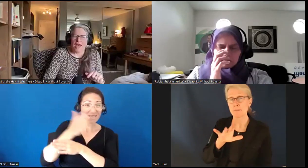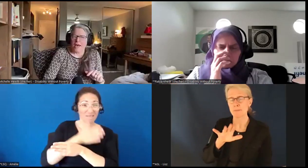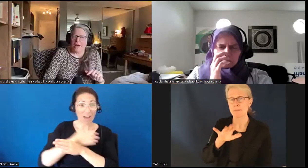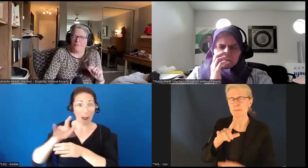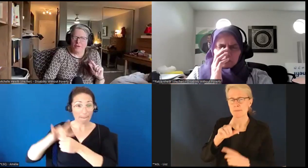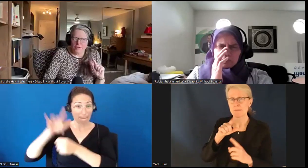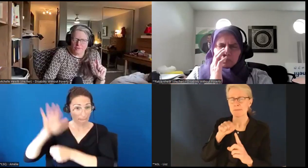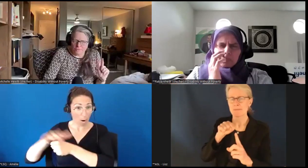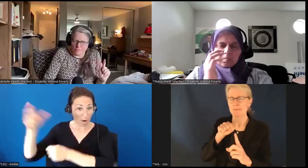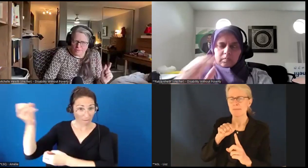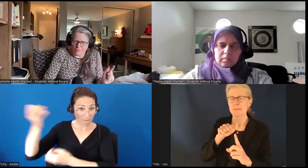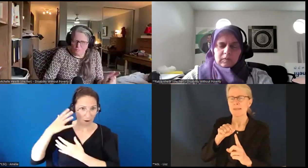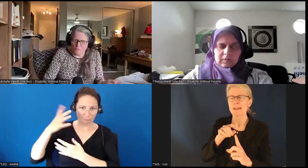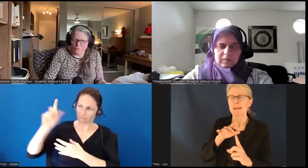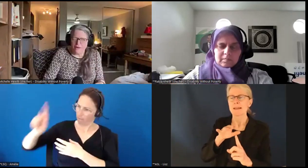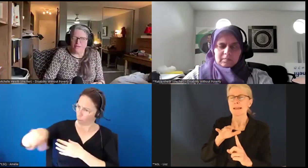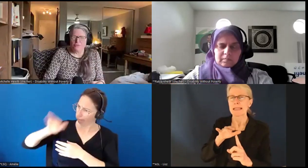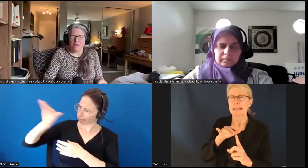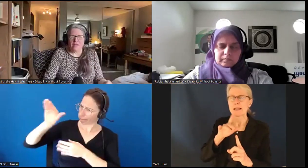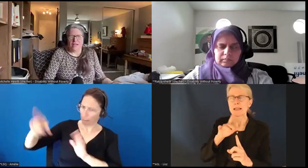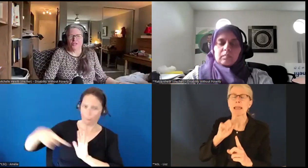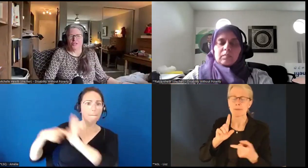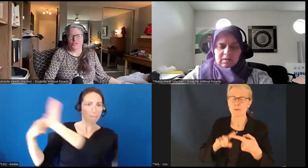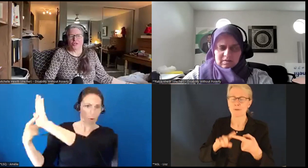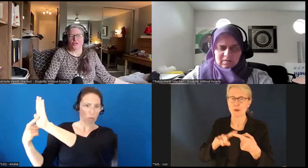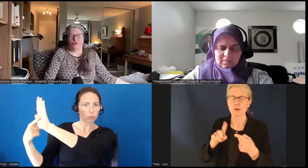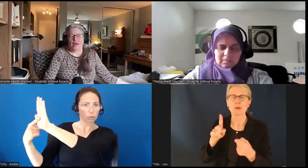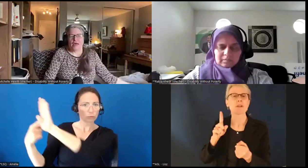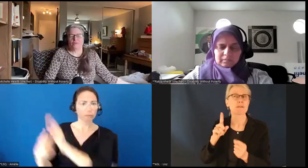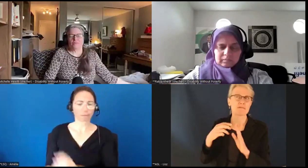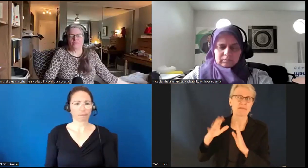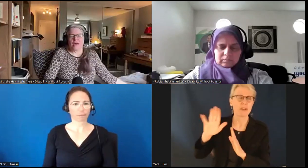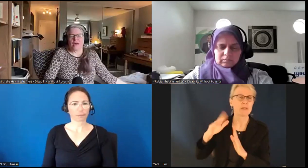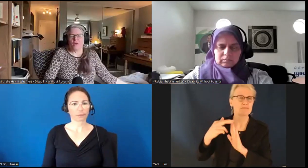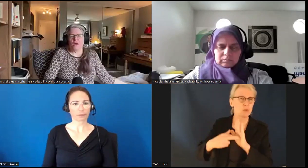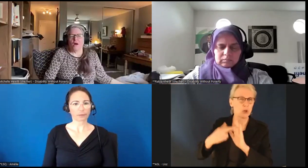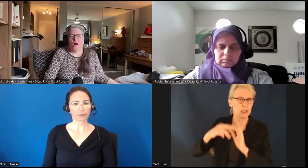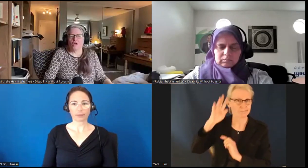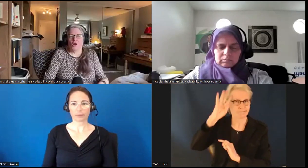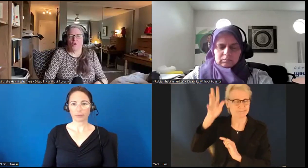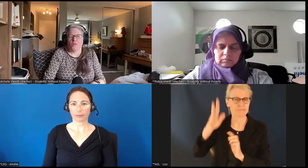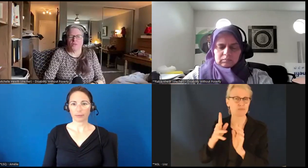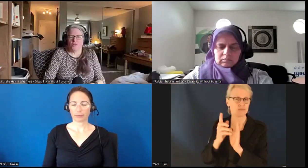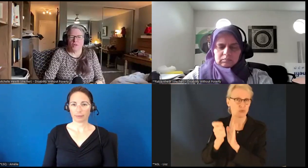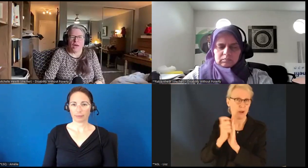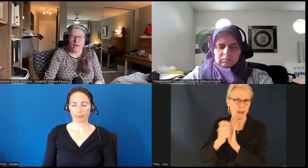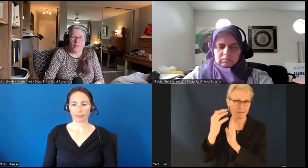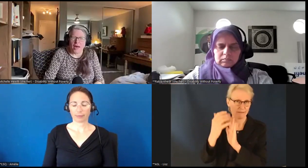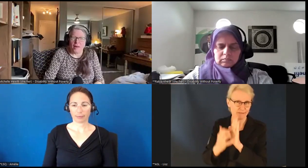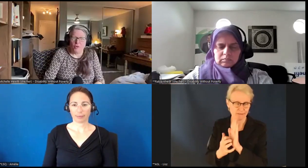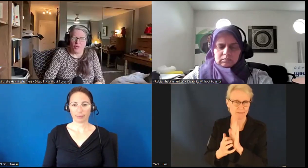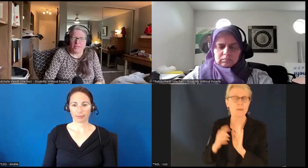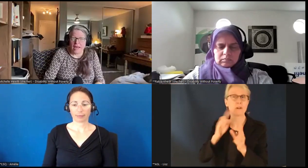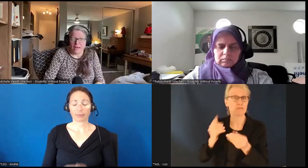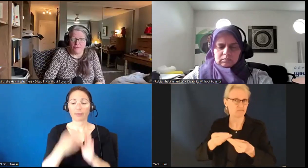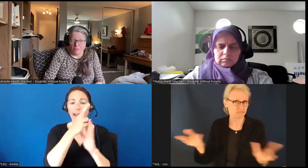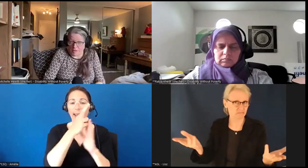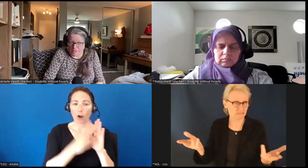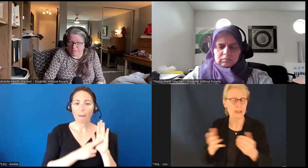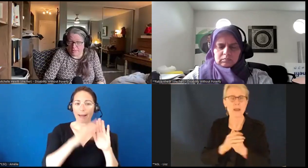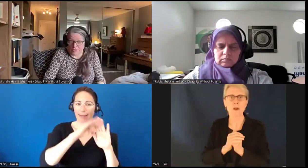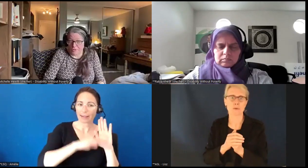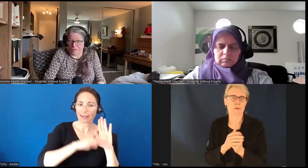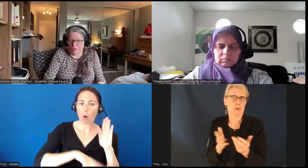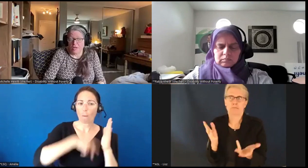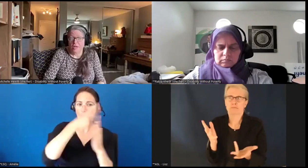going to have the draft regulations are going to come out, and we are going to, and at that point,